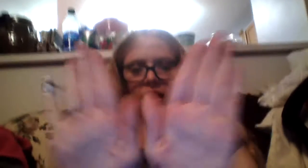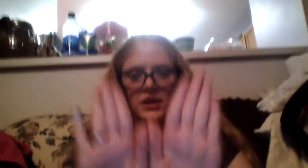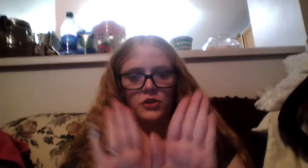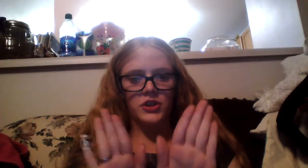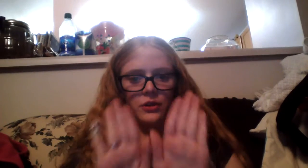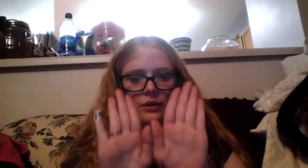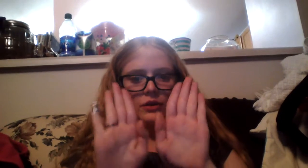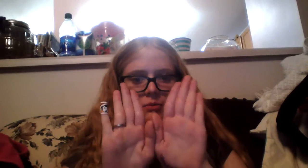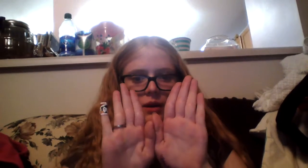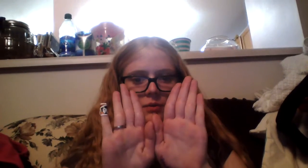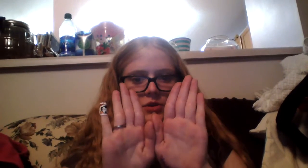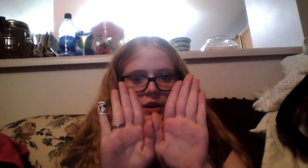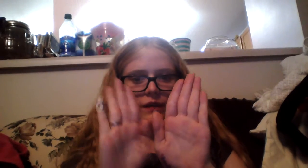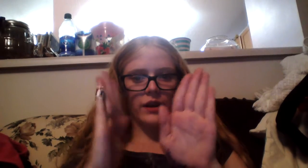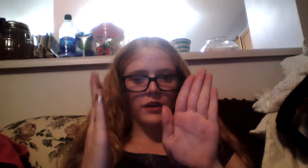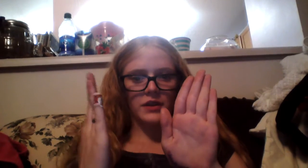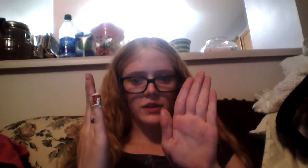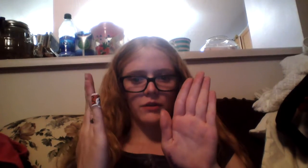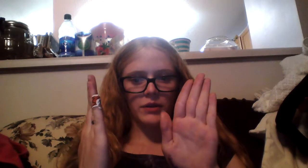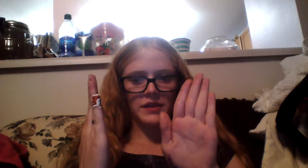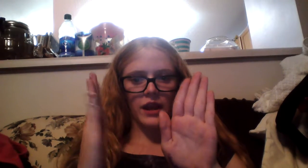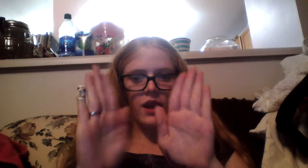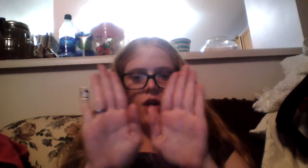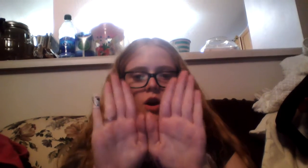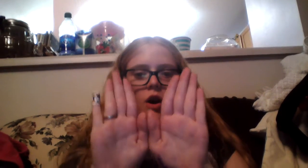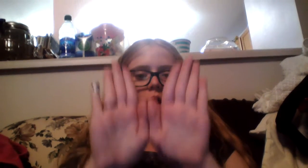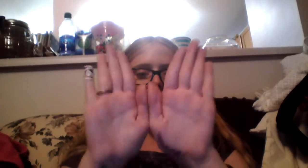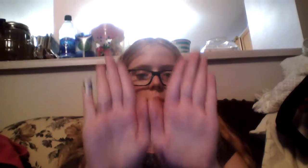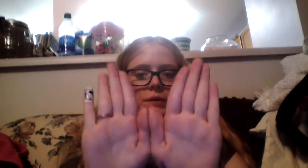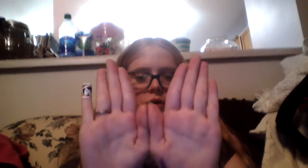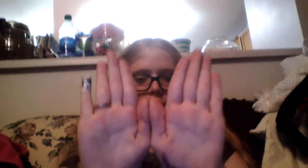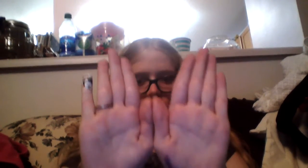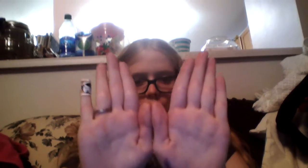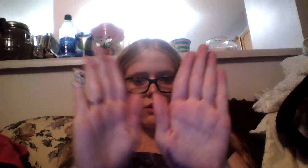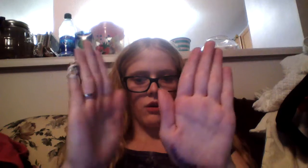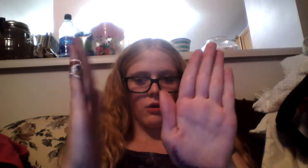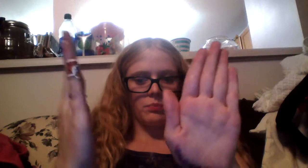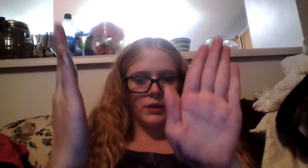hands towards you, and your palms are out there. So if you were to say, open the door, you'd go, open,